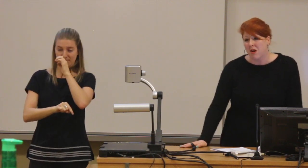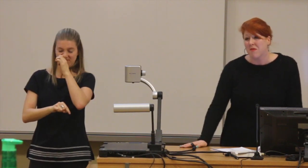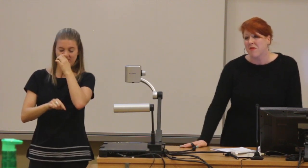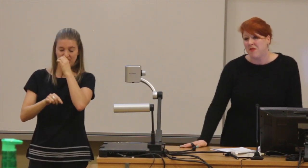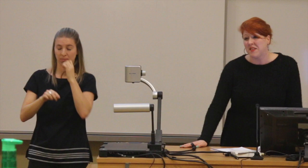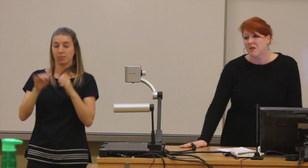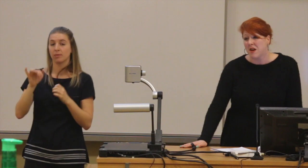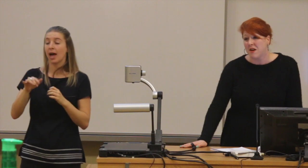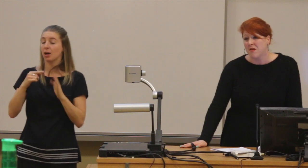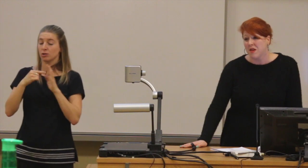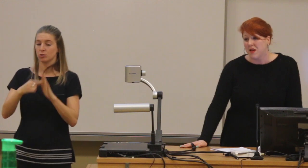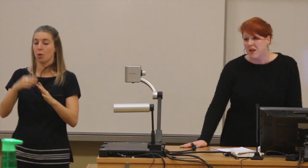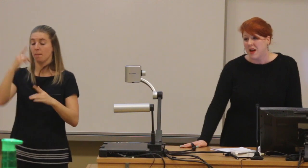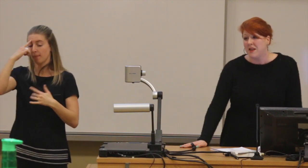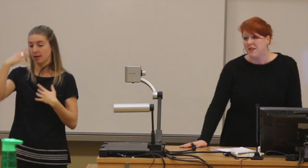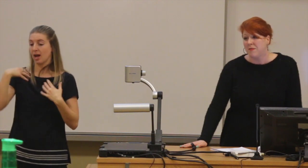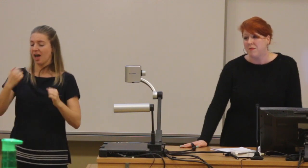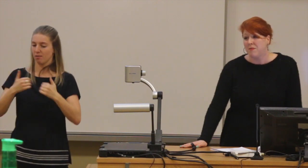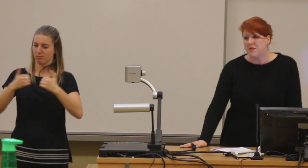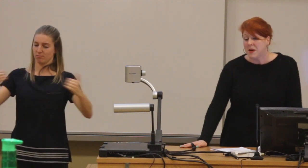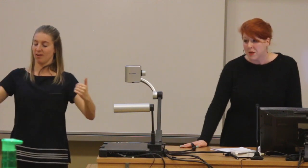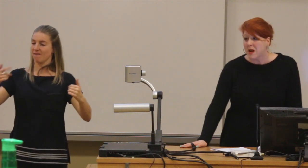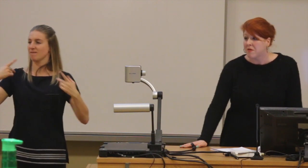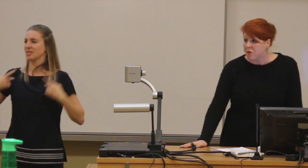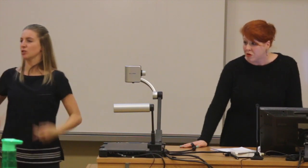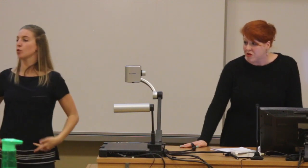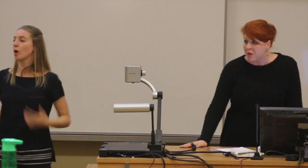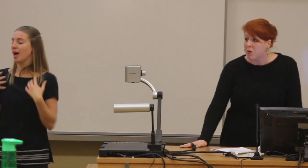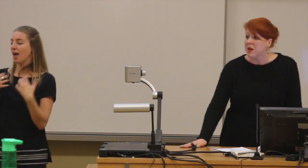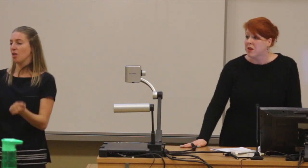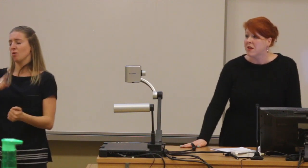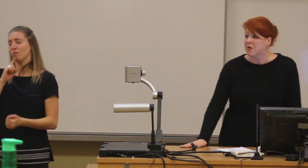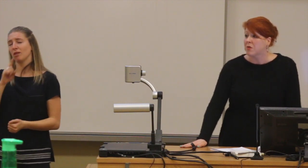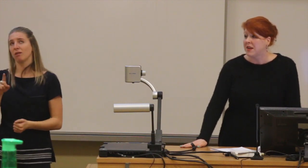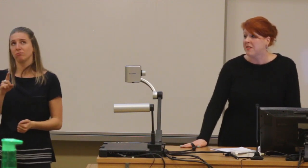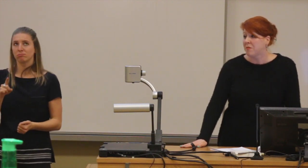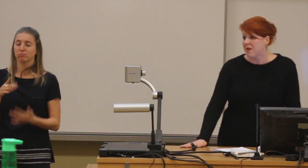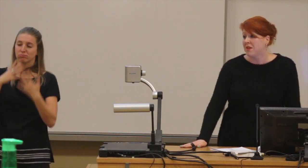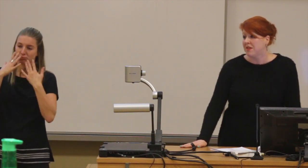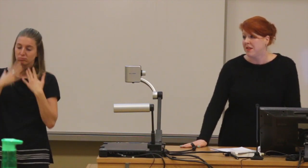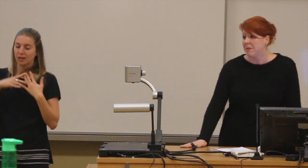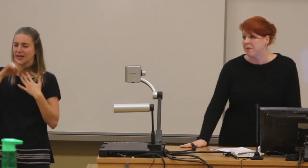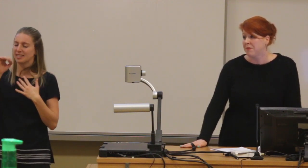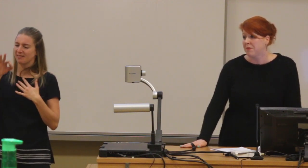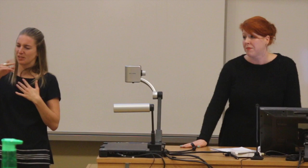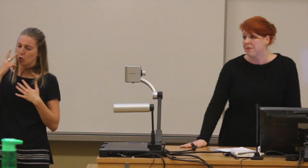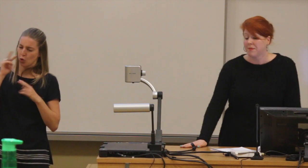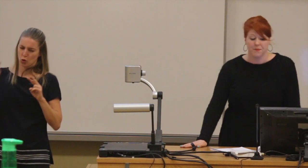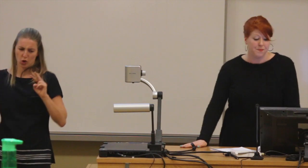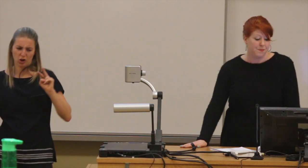health apart from physical health, and it's deeply unfortunate when we look at those rates of prevalency.